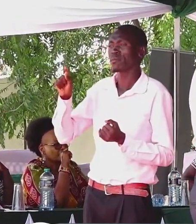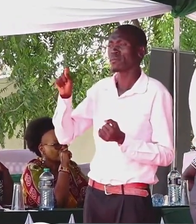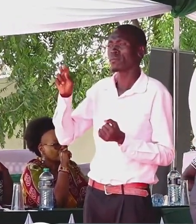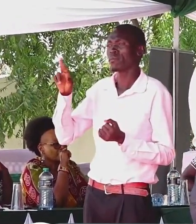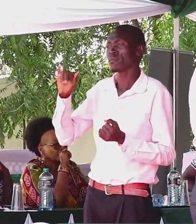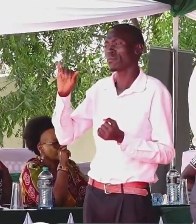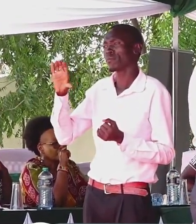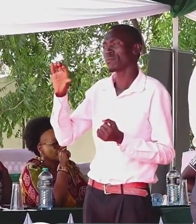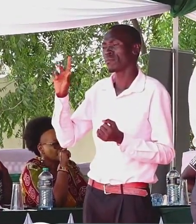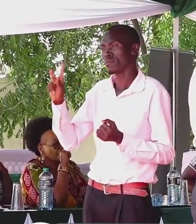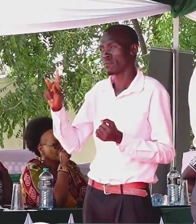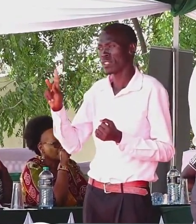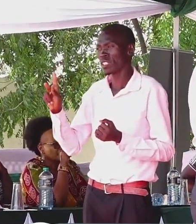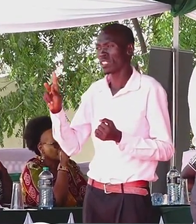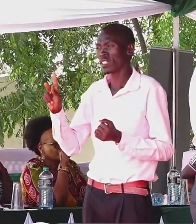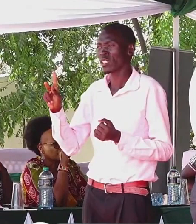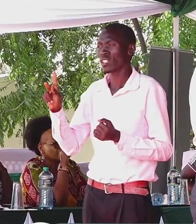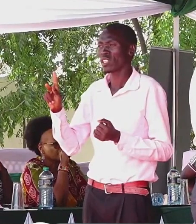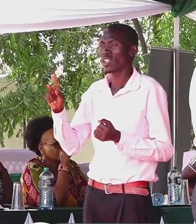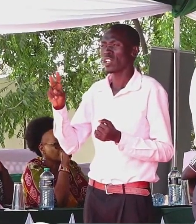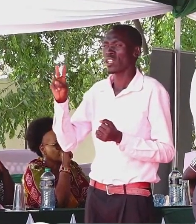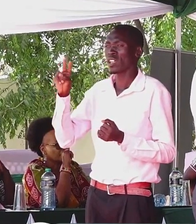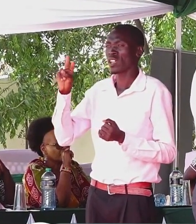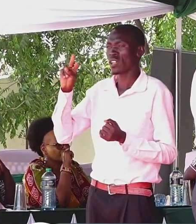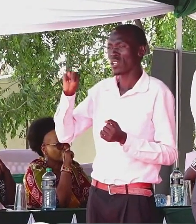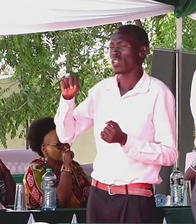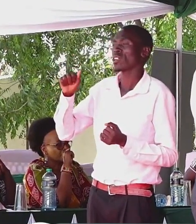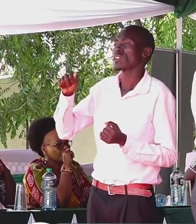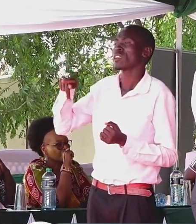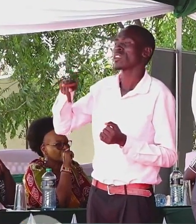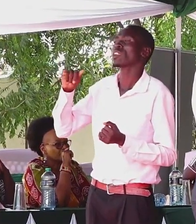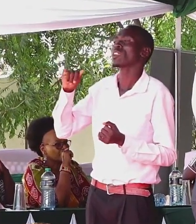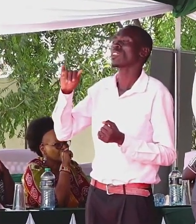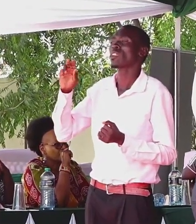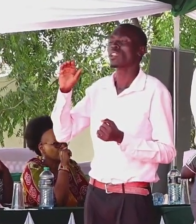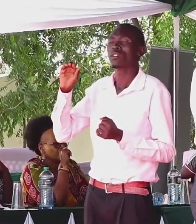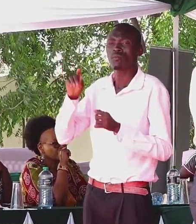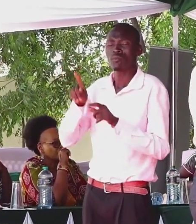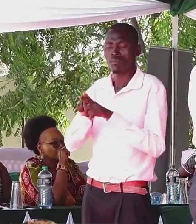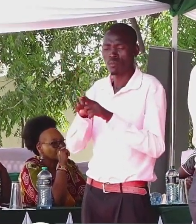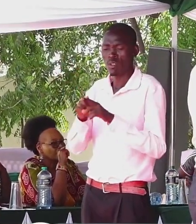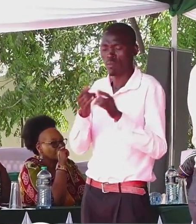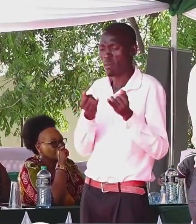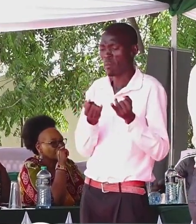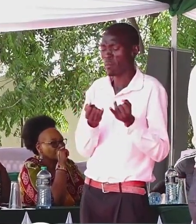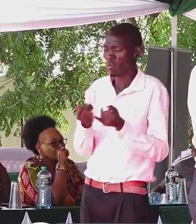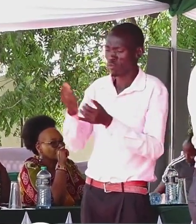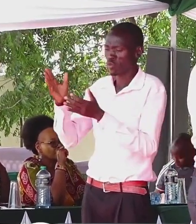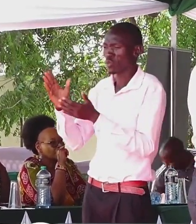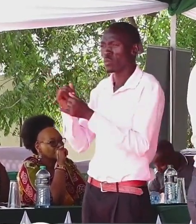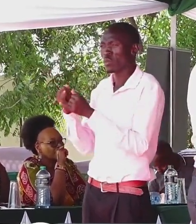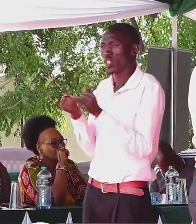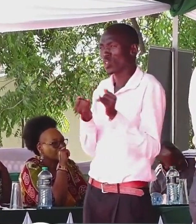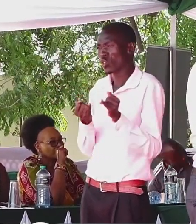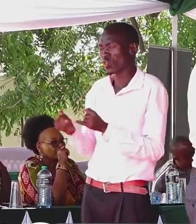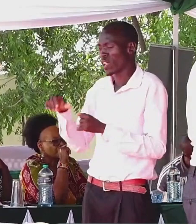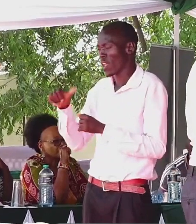Napion, who will now take lead introducing the rest of other honorable members.